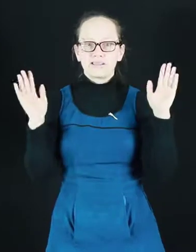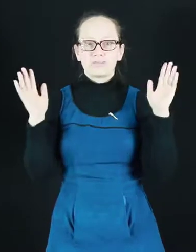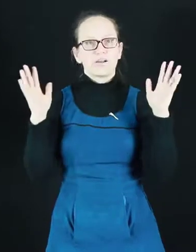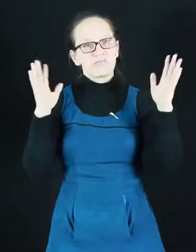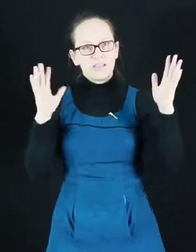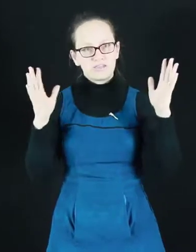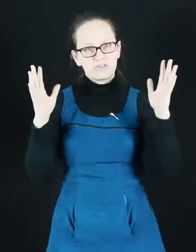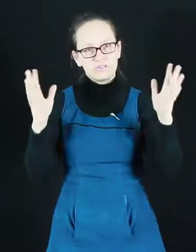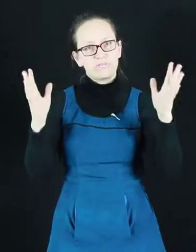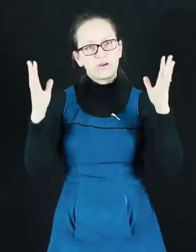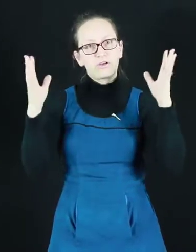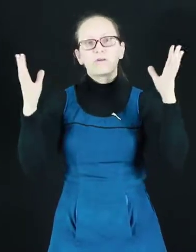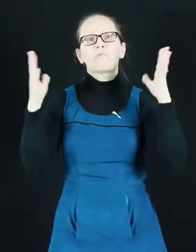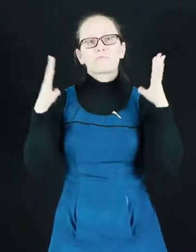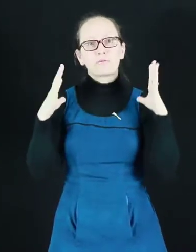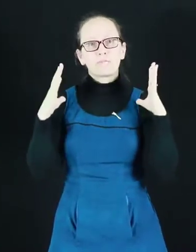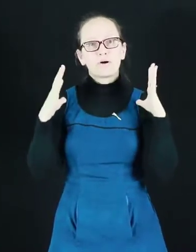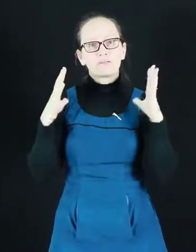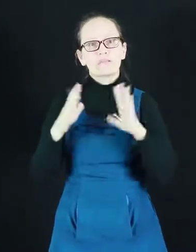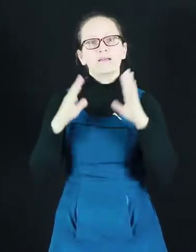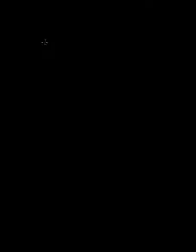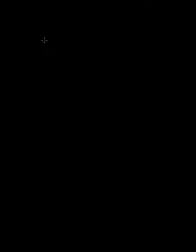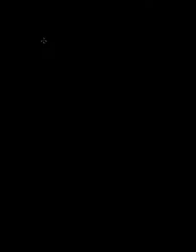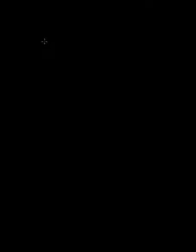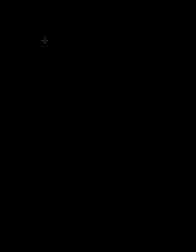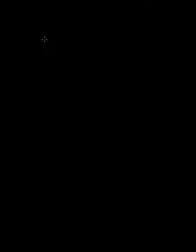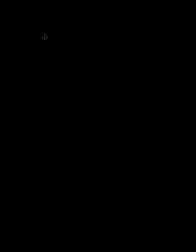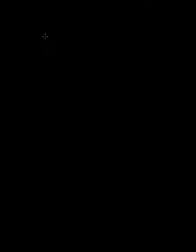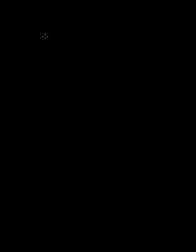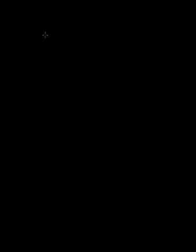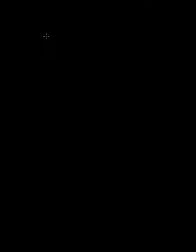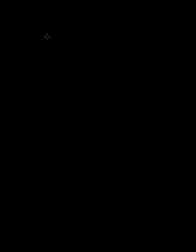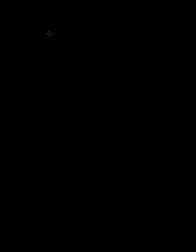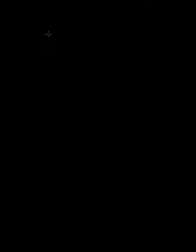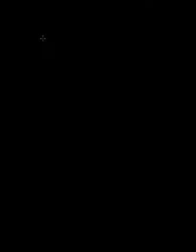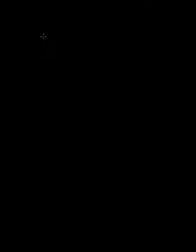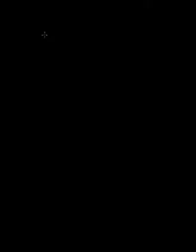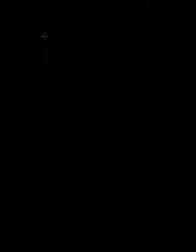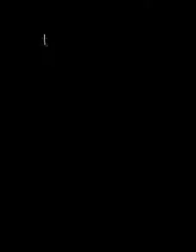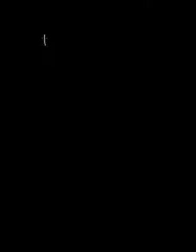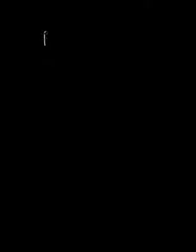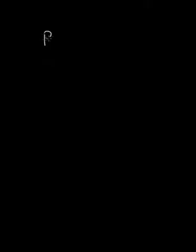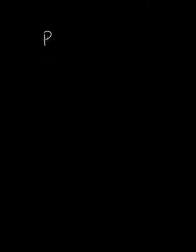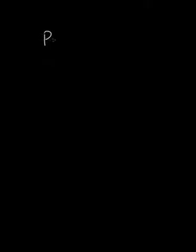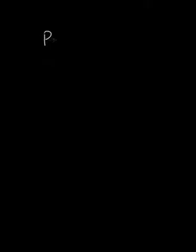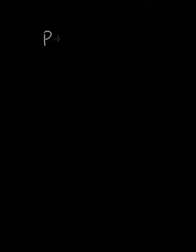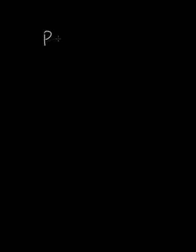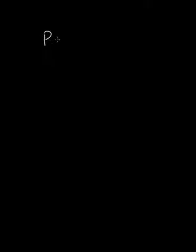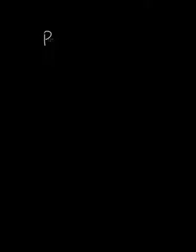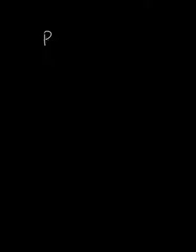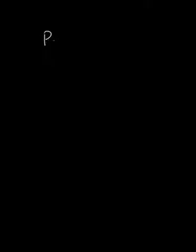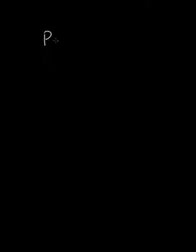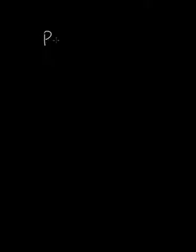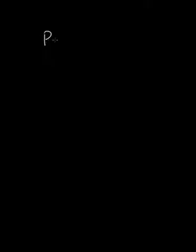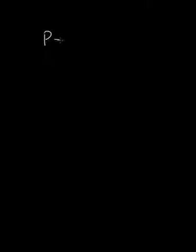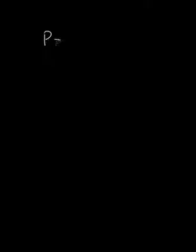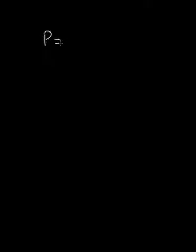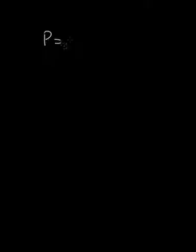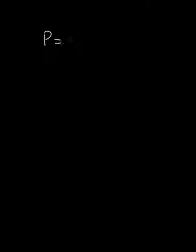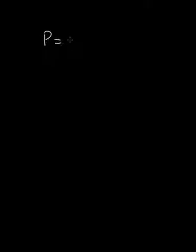rate of energy flow from a body. So from before, we had that the energy lost by a body was given by P is